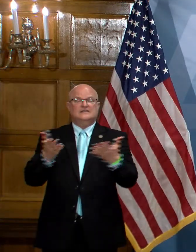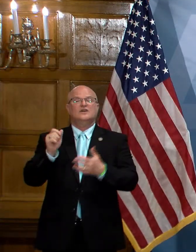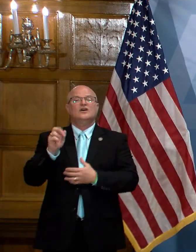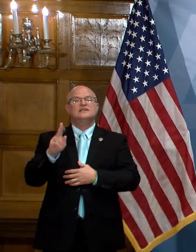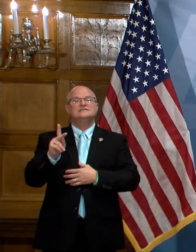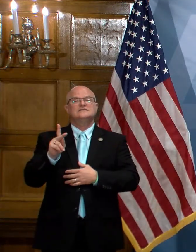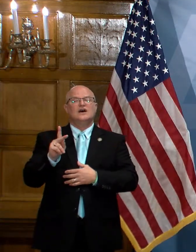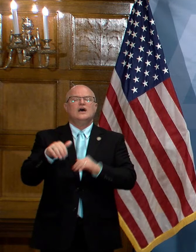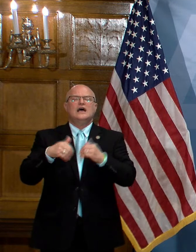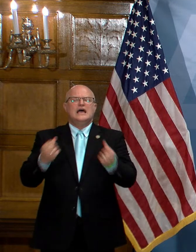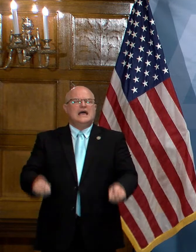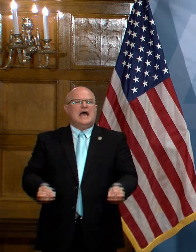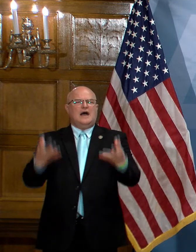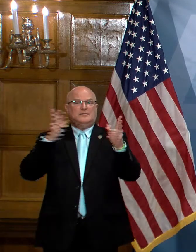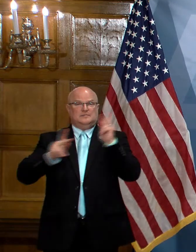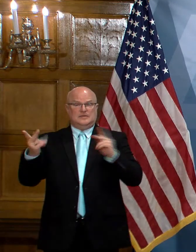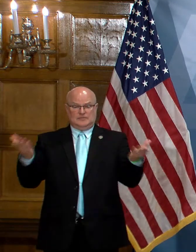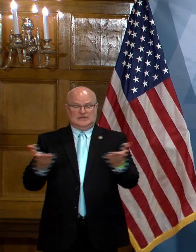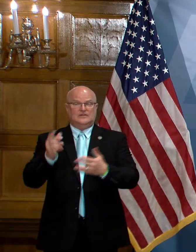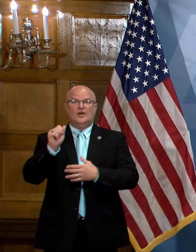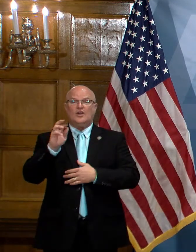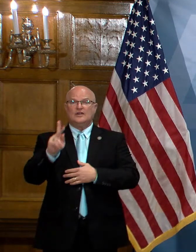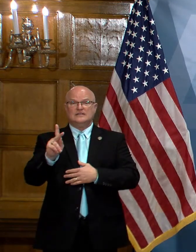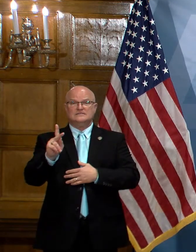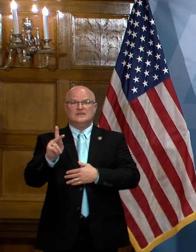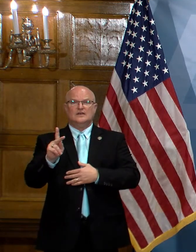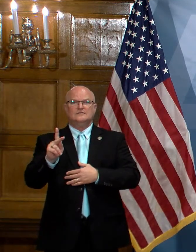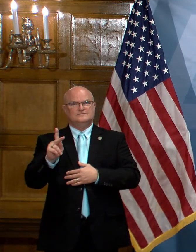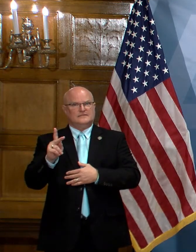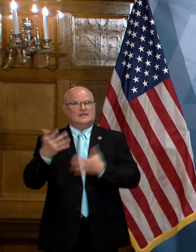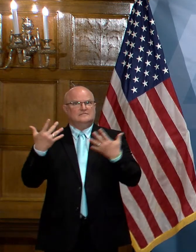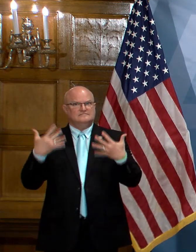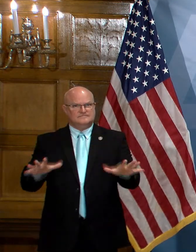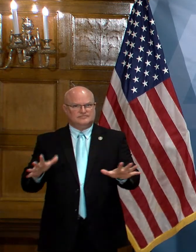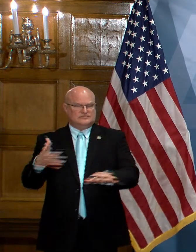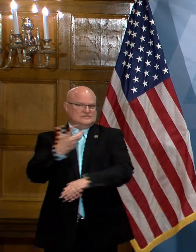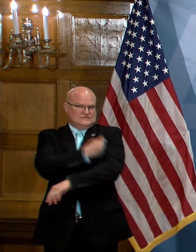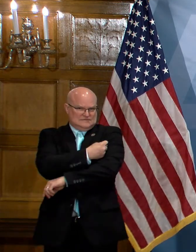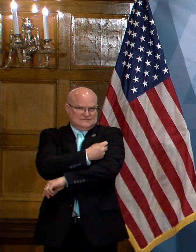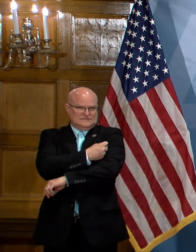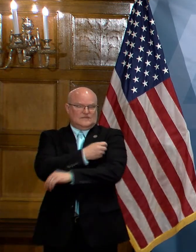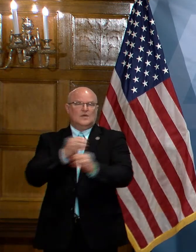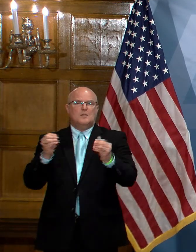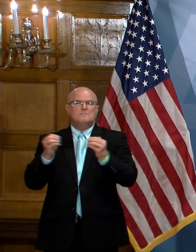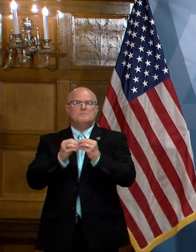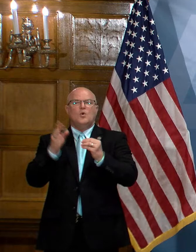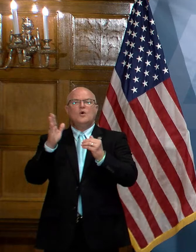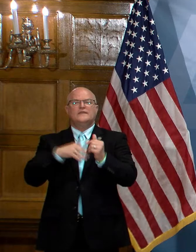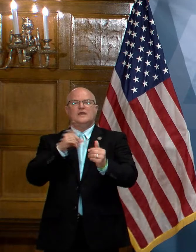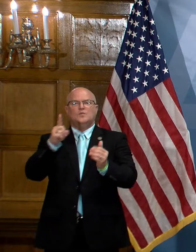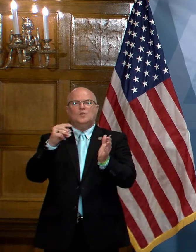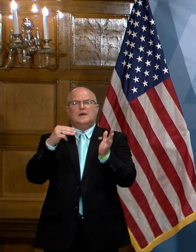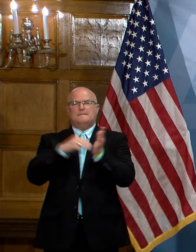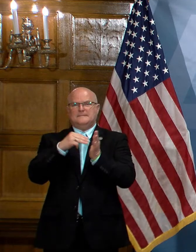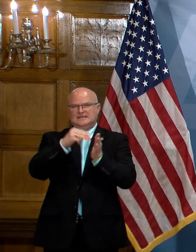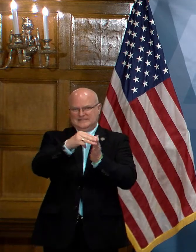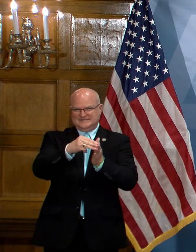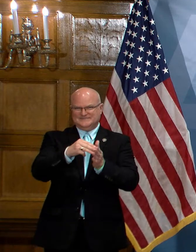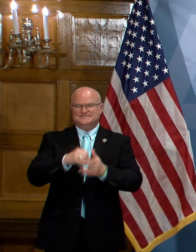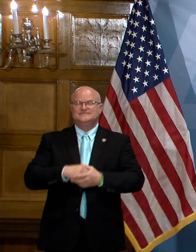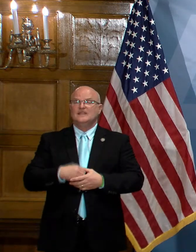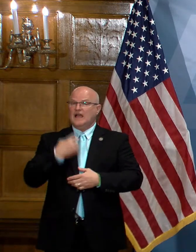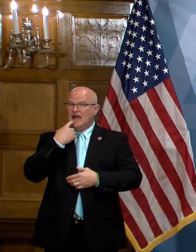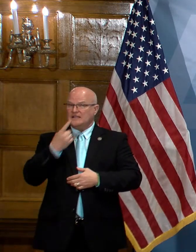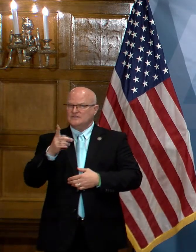Arkansas and how many Arkansans, how many have been administered, it's over 1 million. And I told